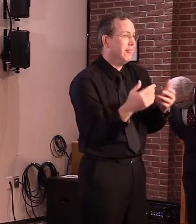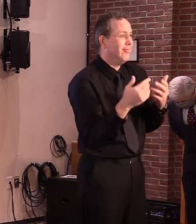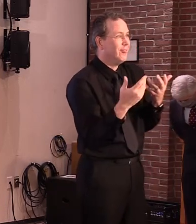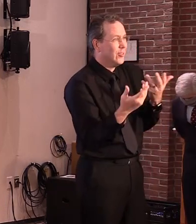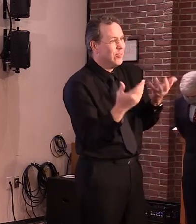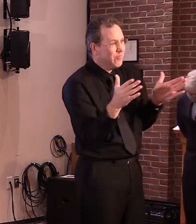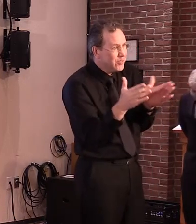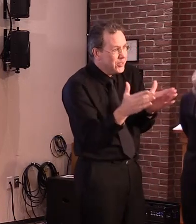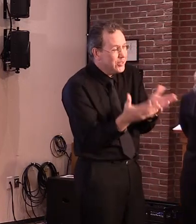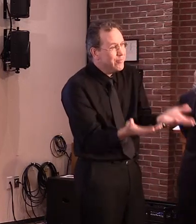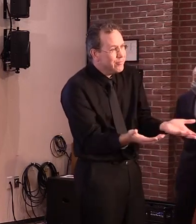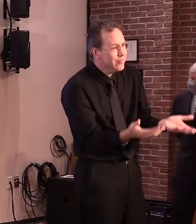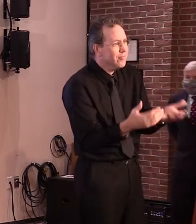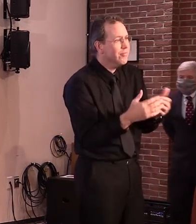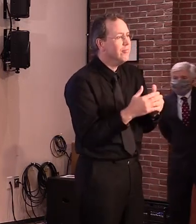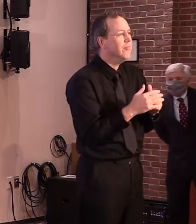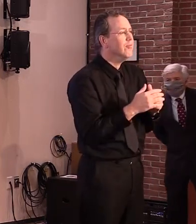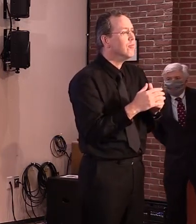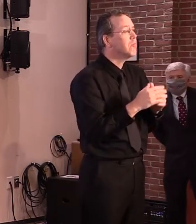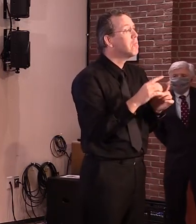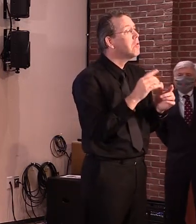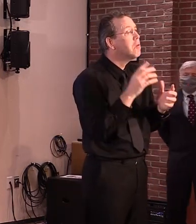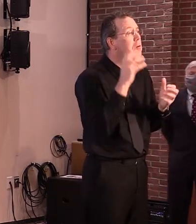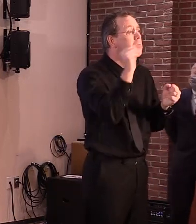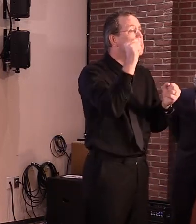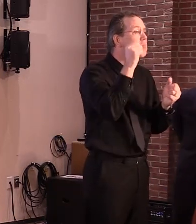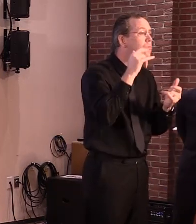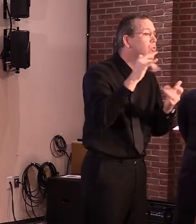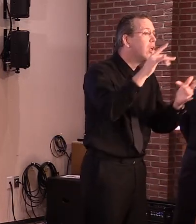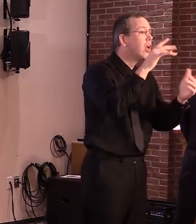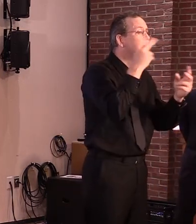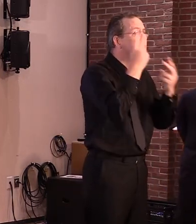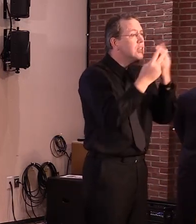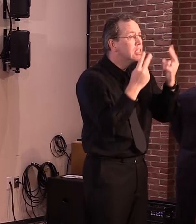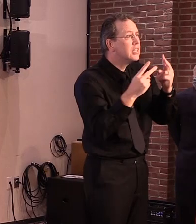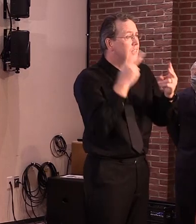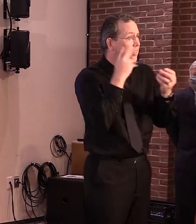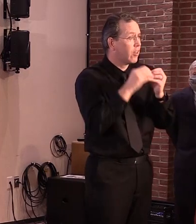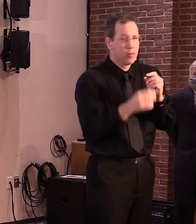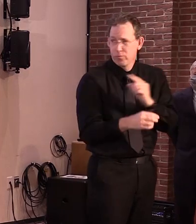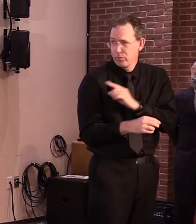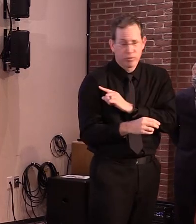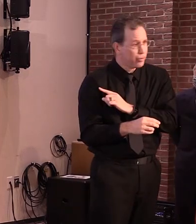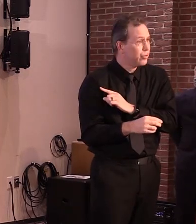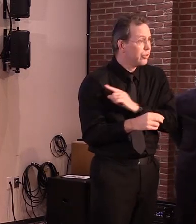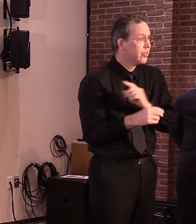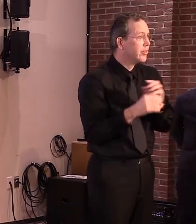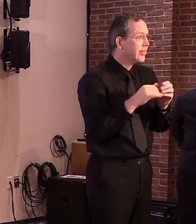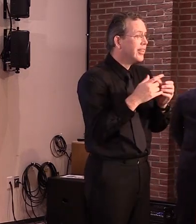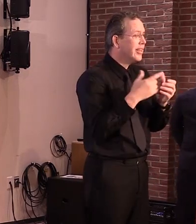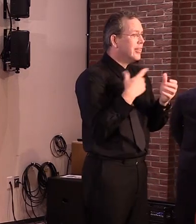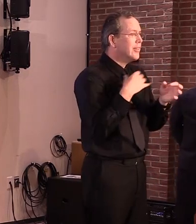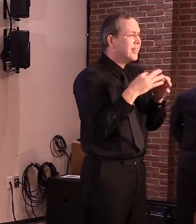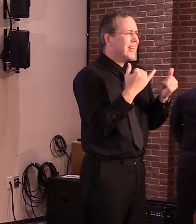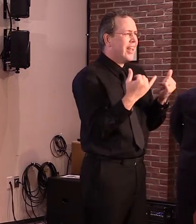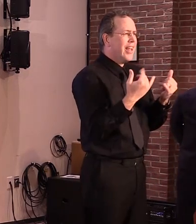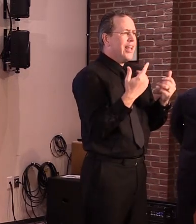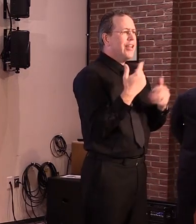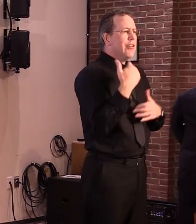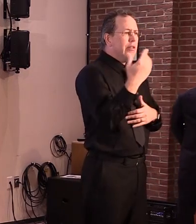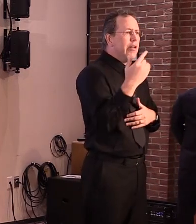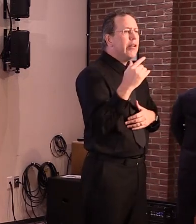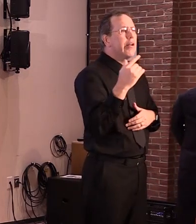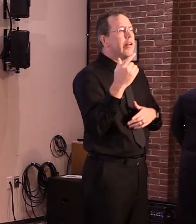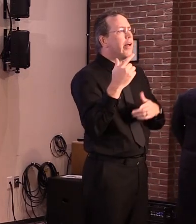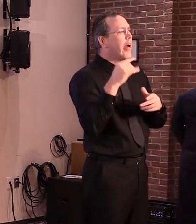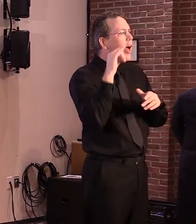we see the numbers on the heat map, that's going to determine what we do in the future. So just as quick as we